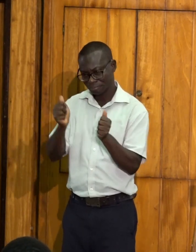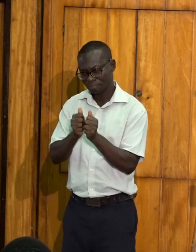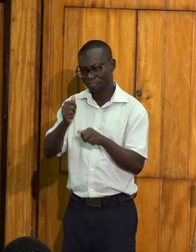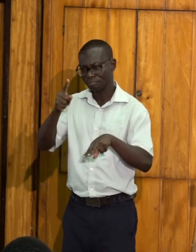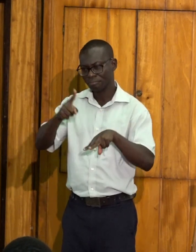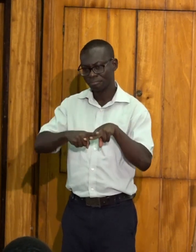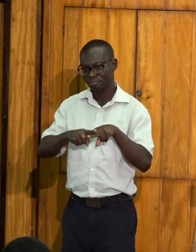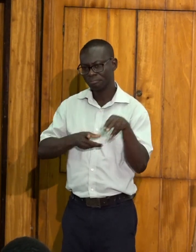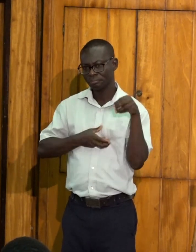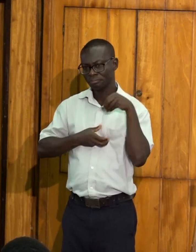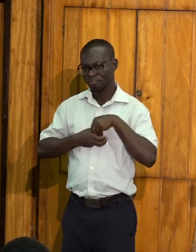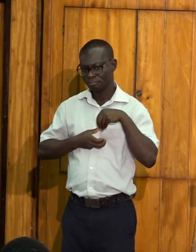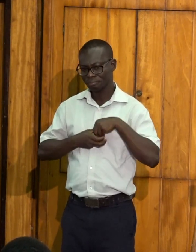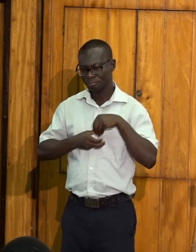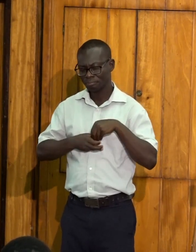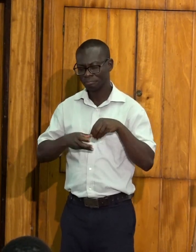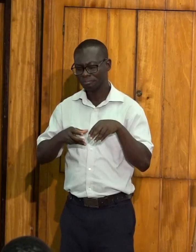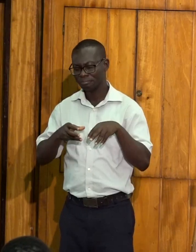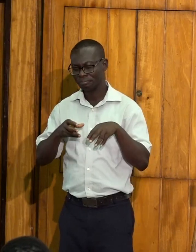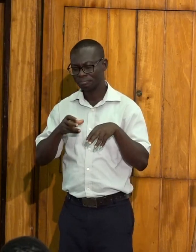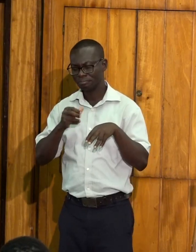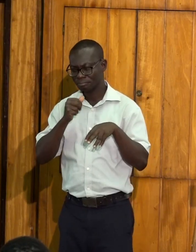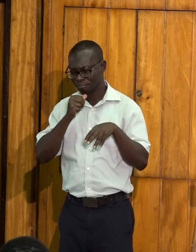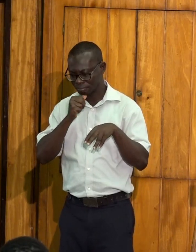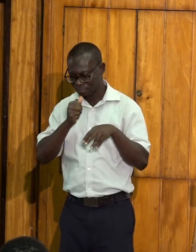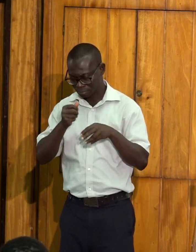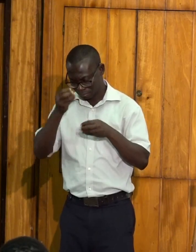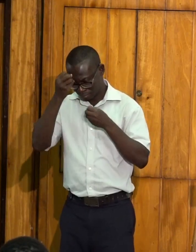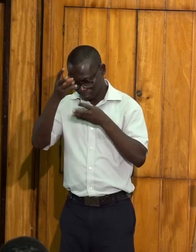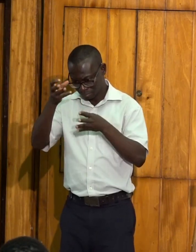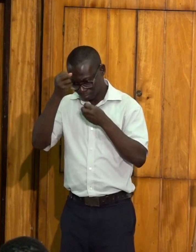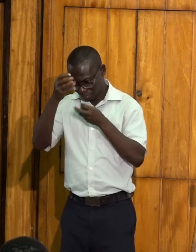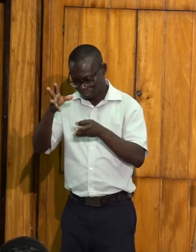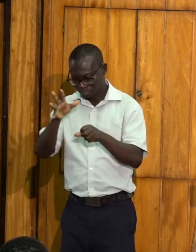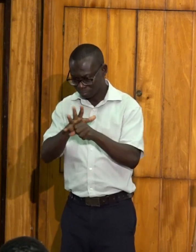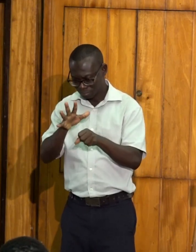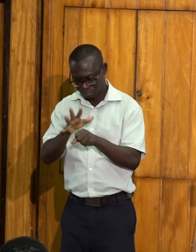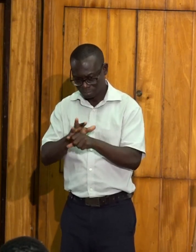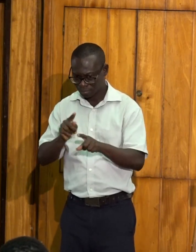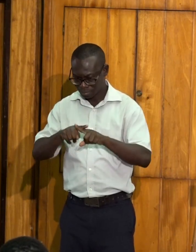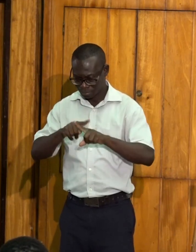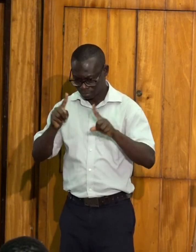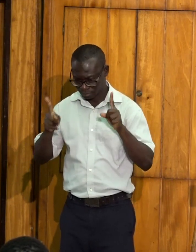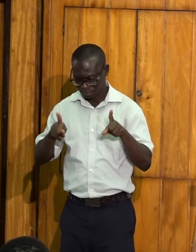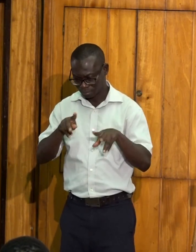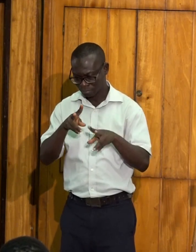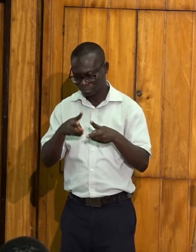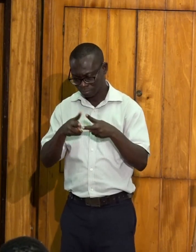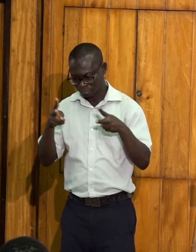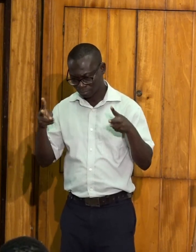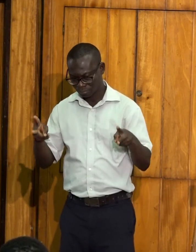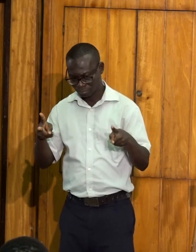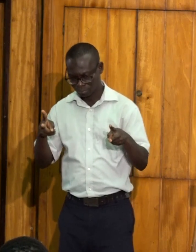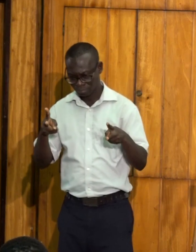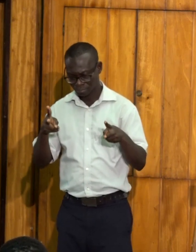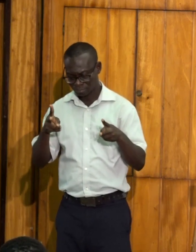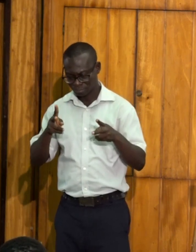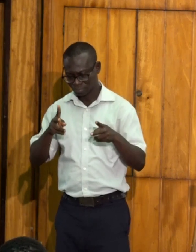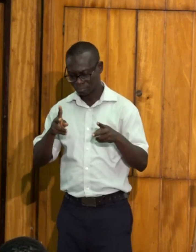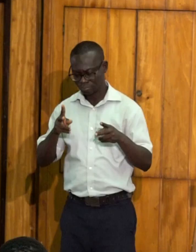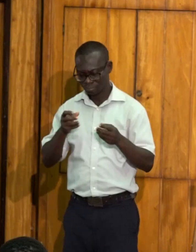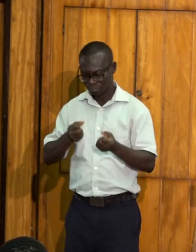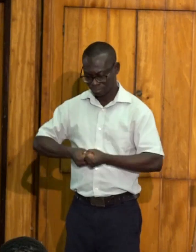other men, not only on imparting information, but also providing life